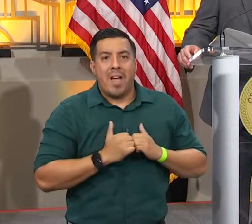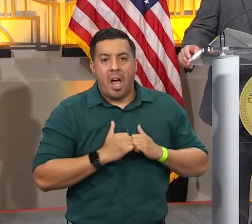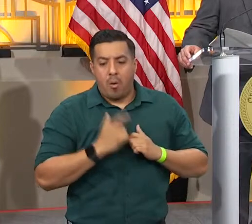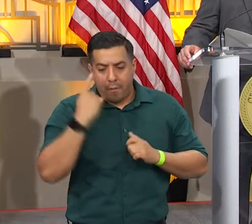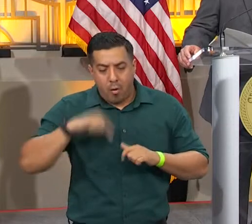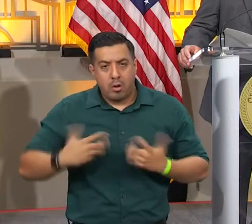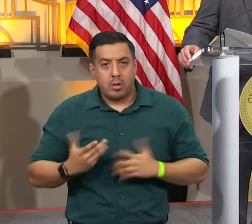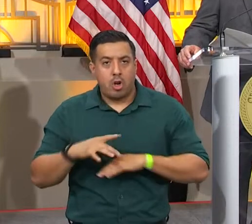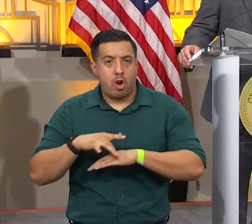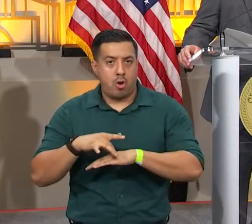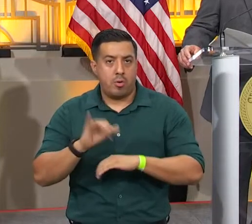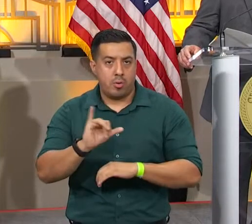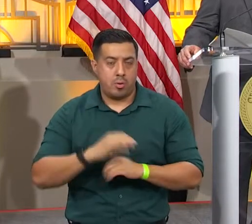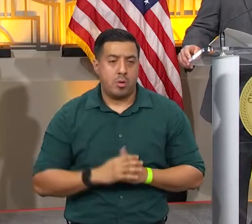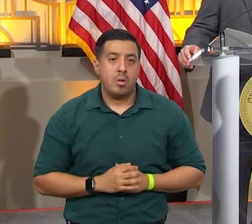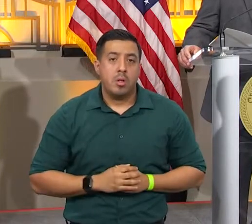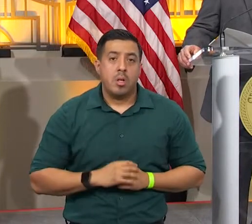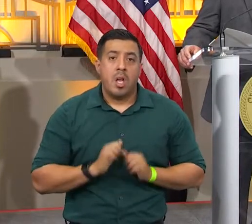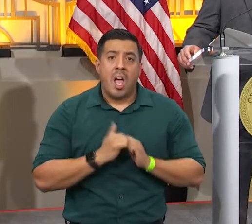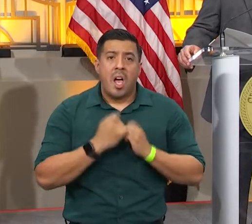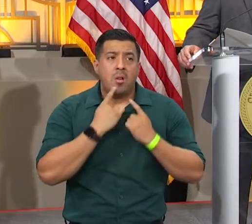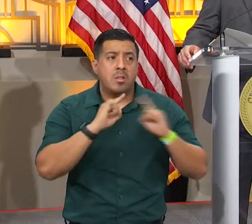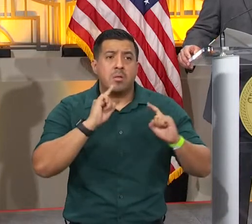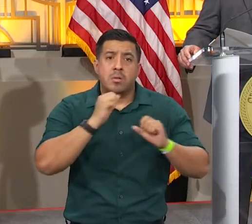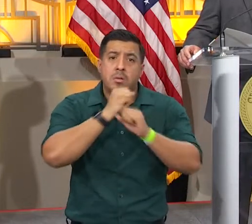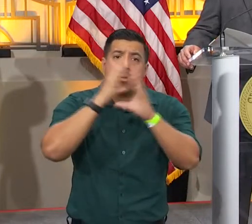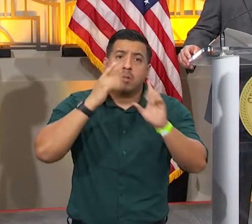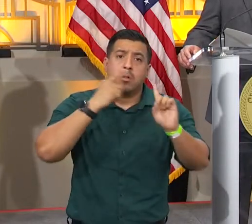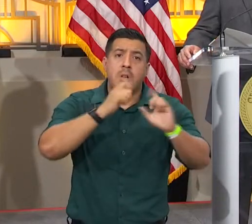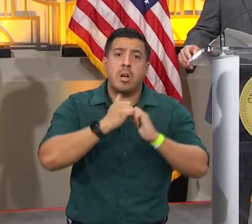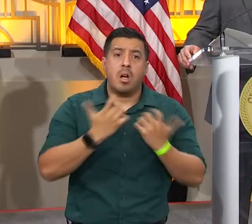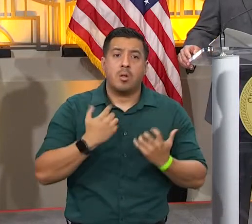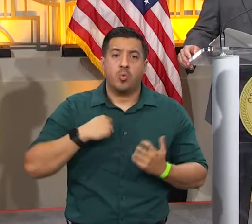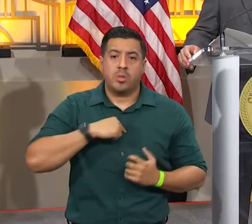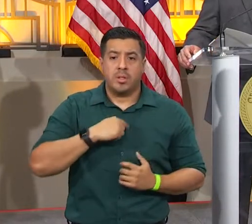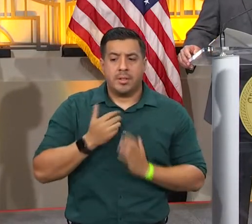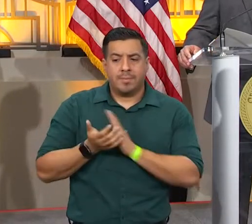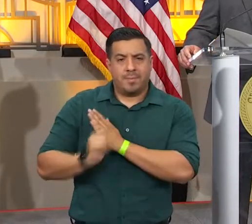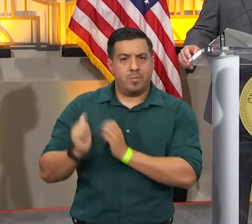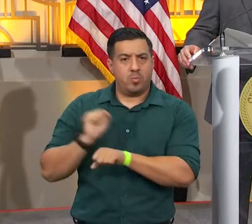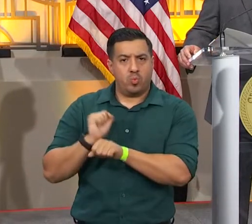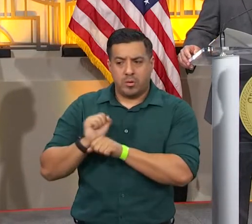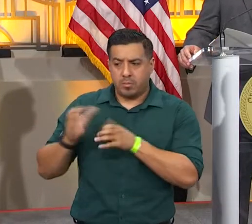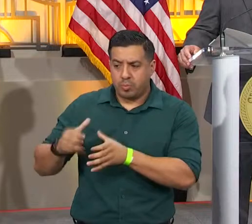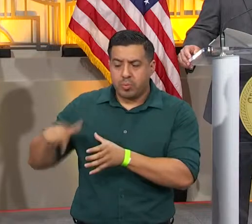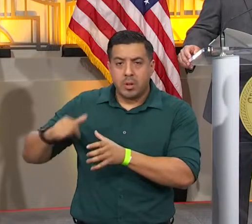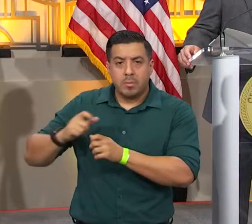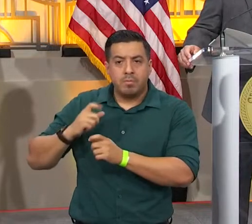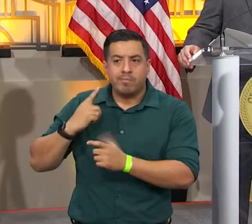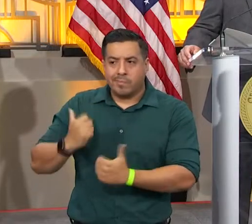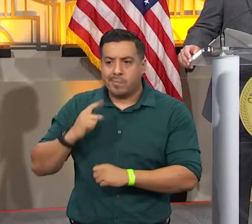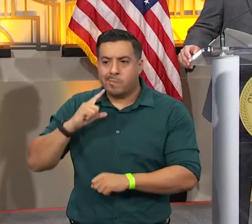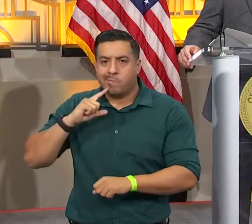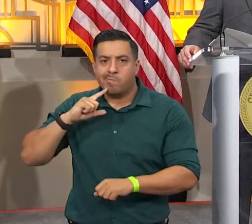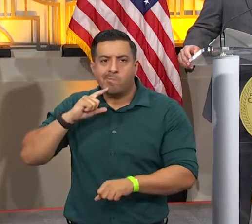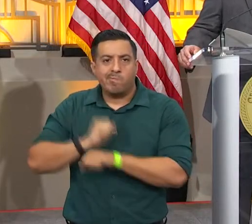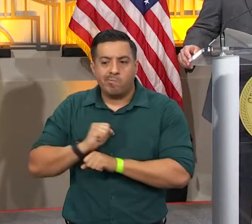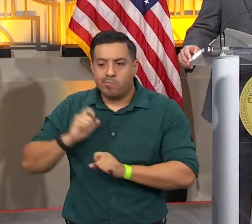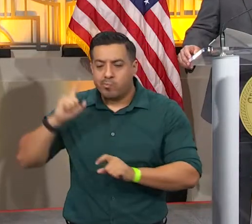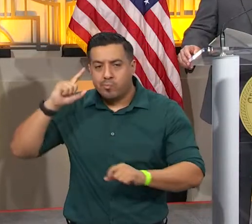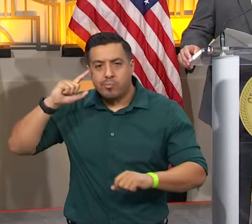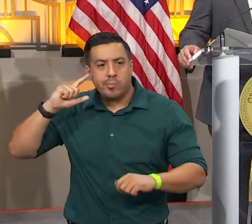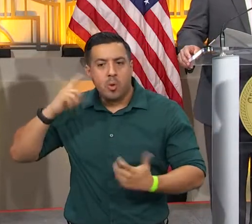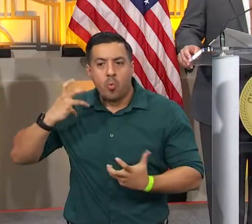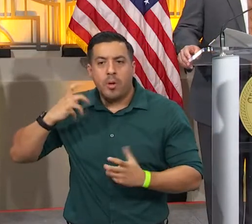Earth. In order to achieve this vision, we need a talented workforce that can dream big and be bold. We